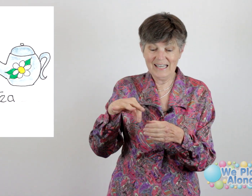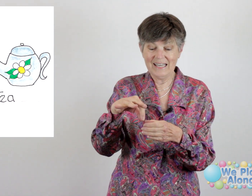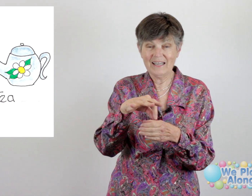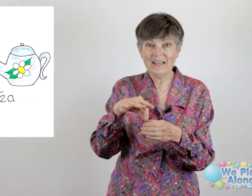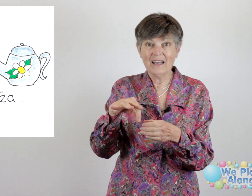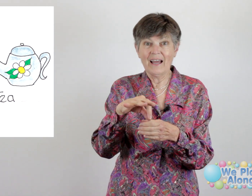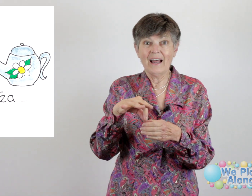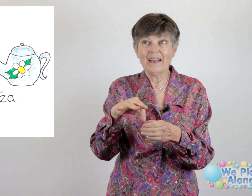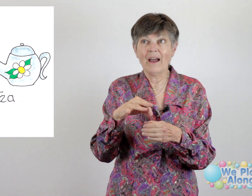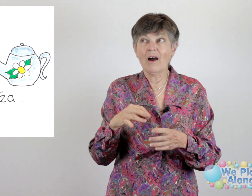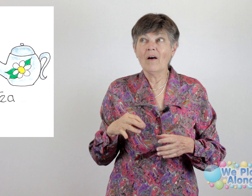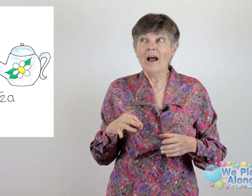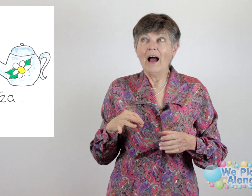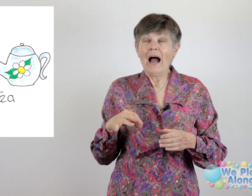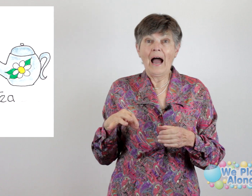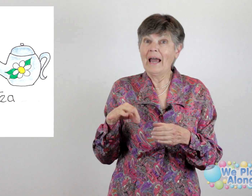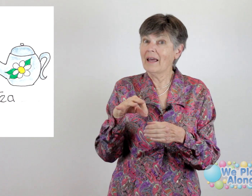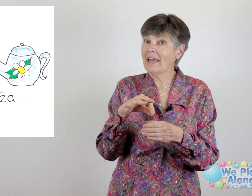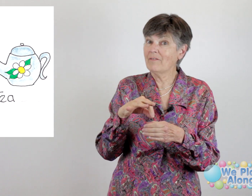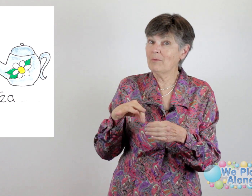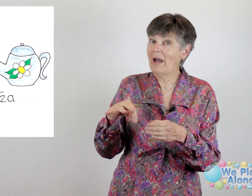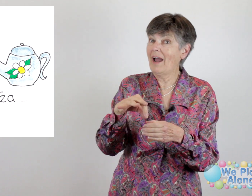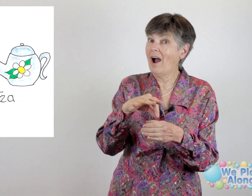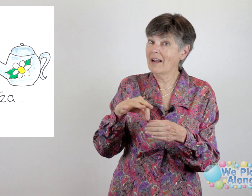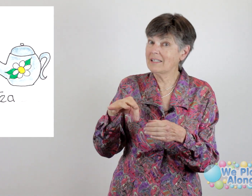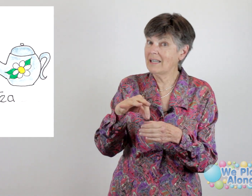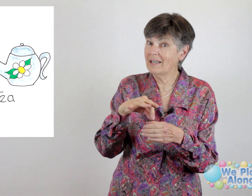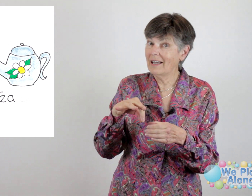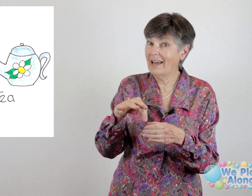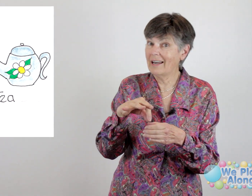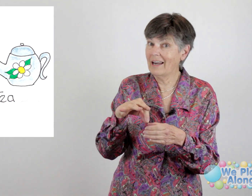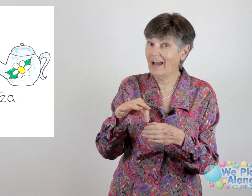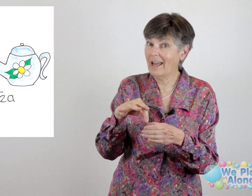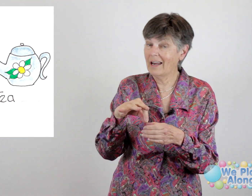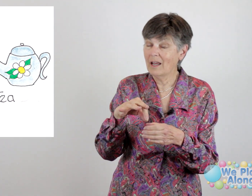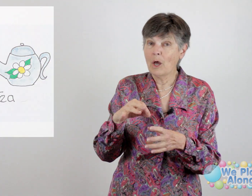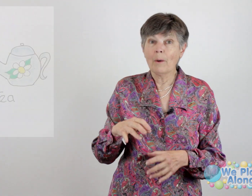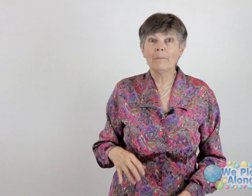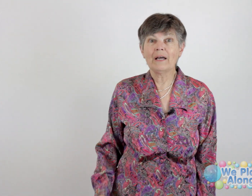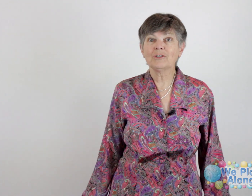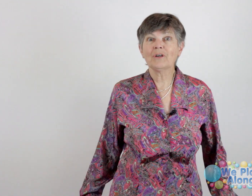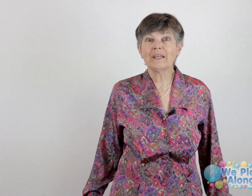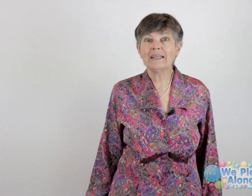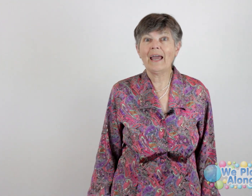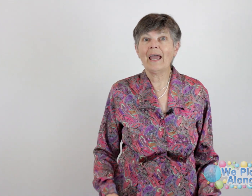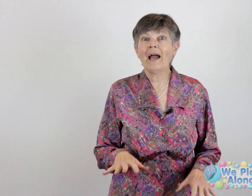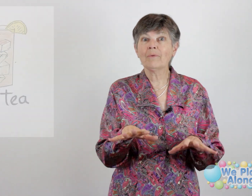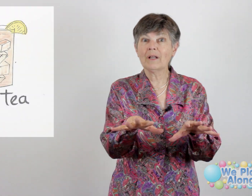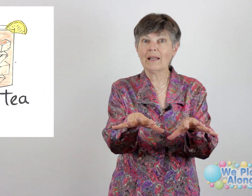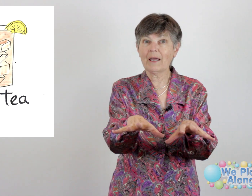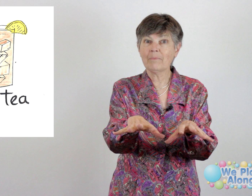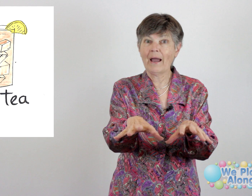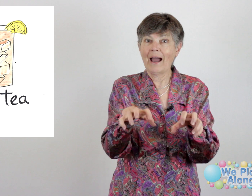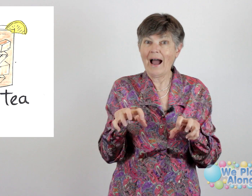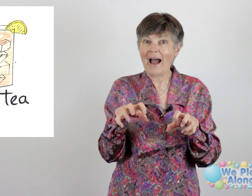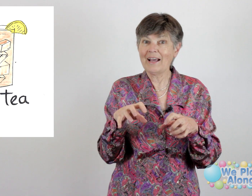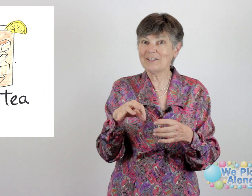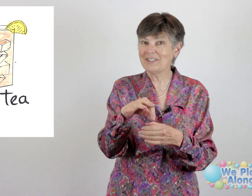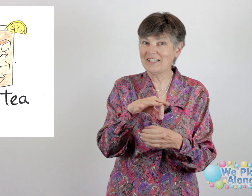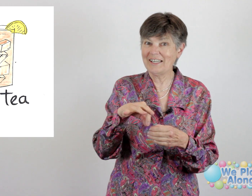Tea. Now, I like having my hot tea at night, but during the day, I really like my iced